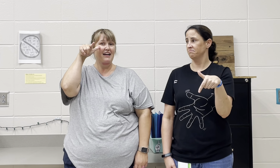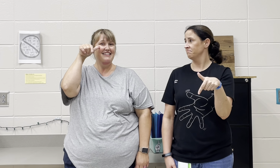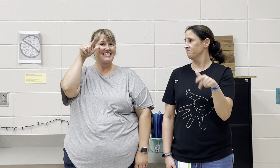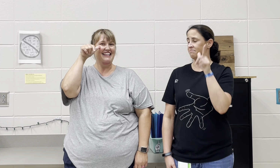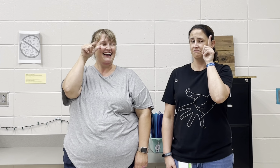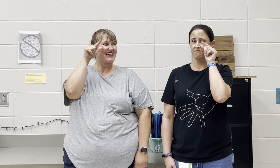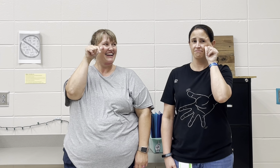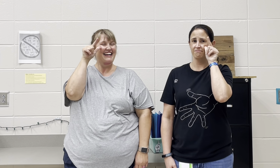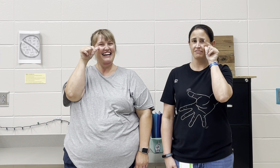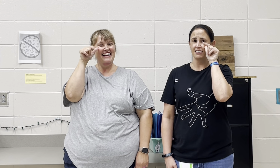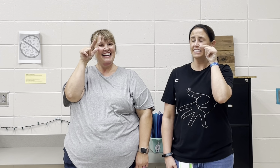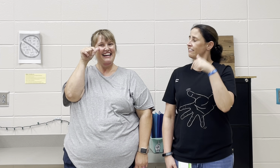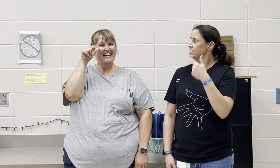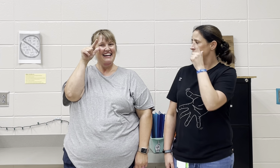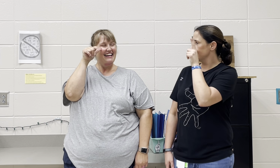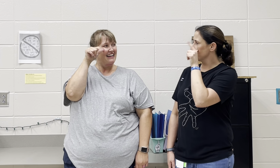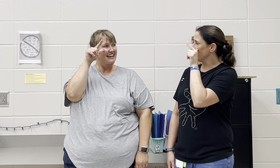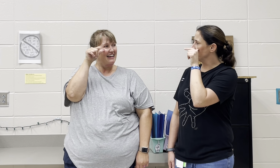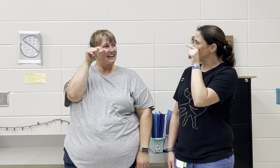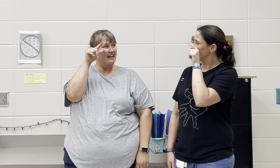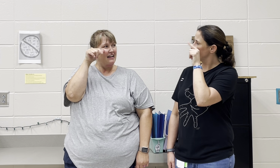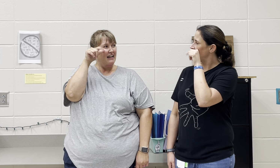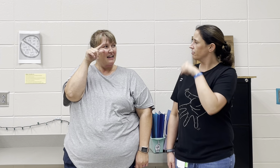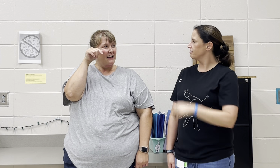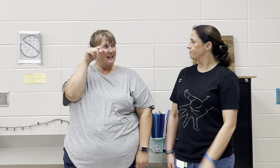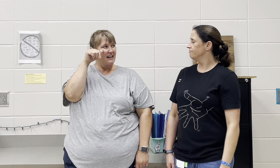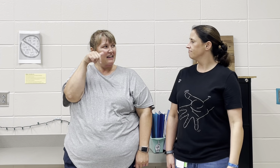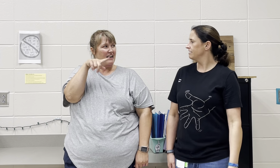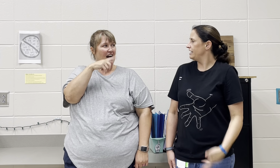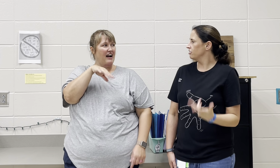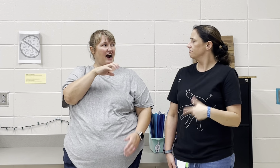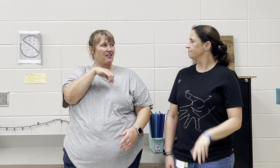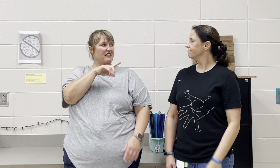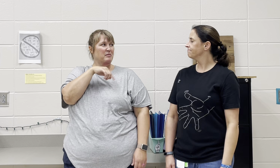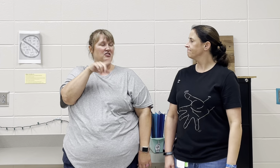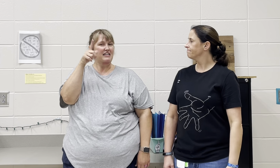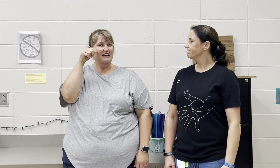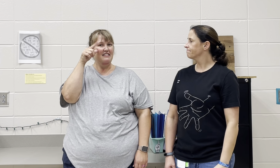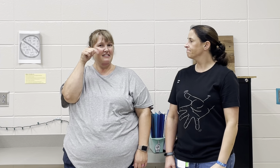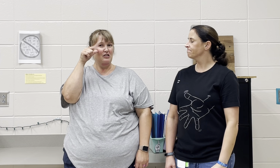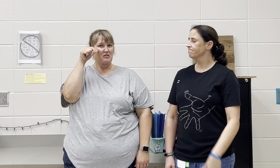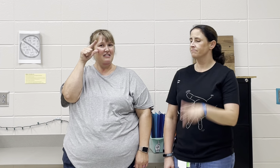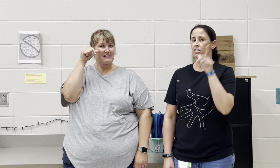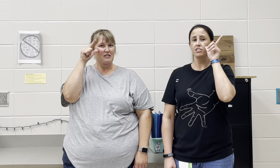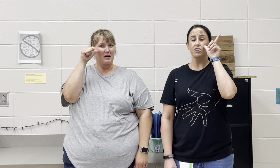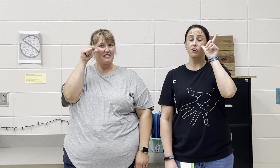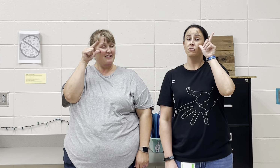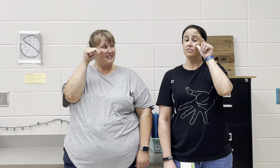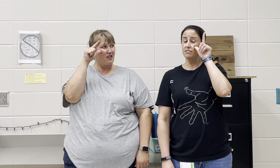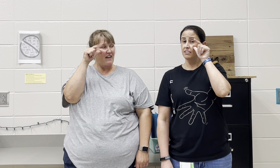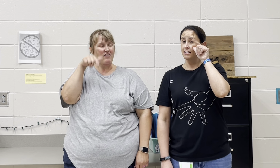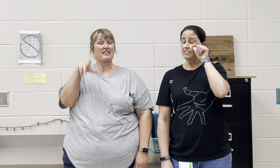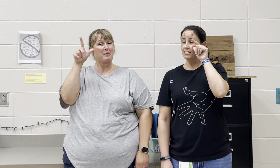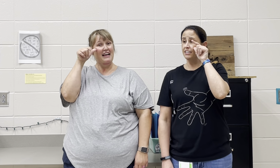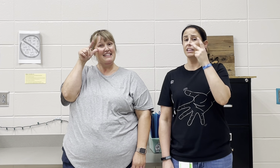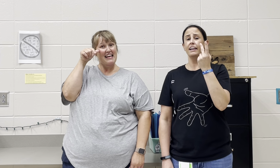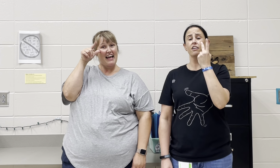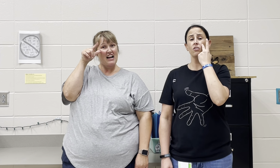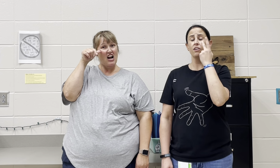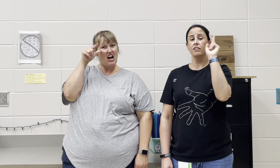see you later. See, I haven't seen this one much out of here. Our elementary kids Mhm. use this as So, this is their favorite. See you later or